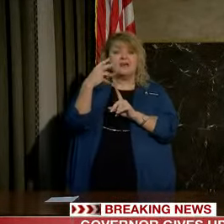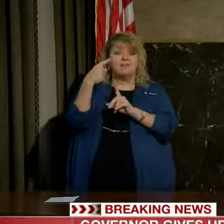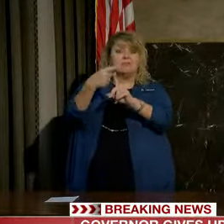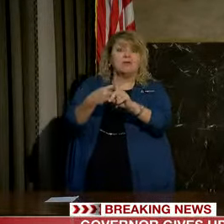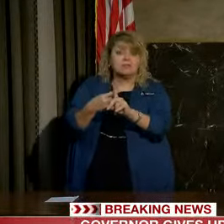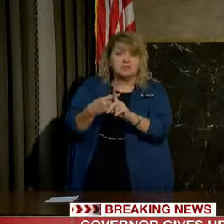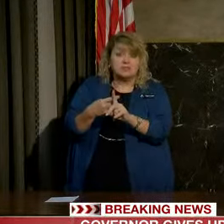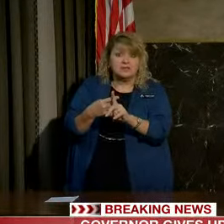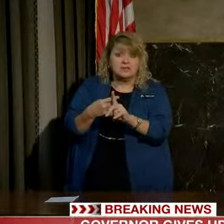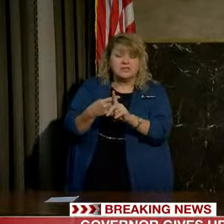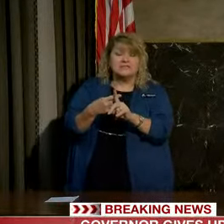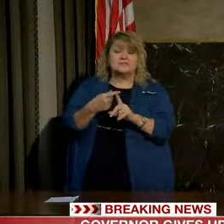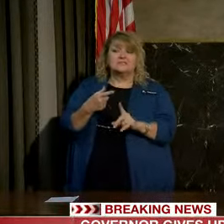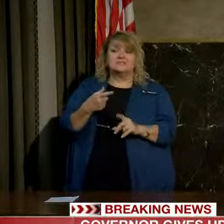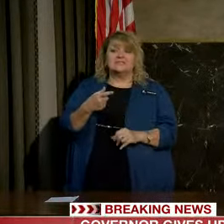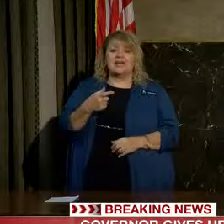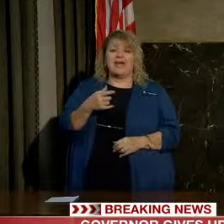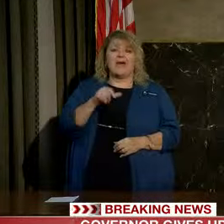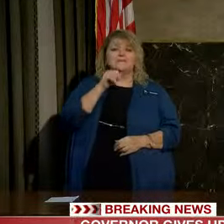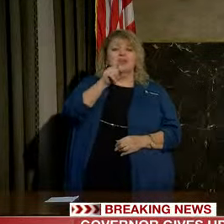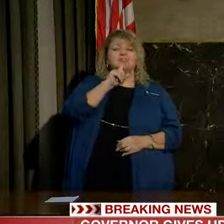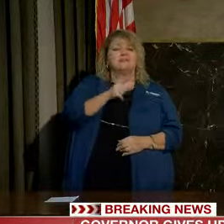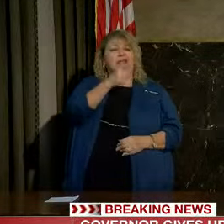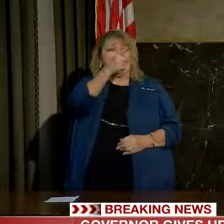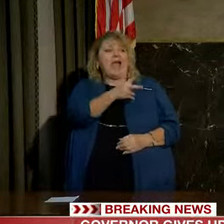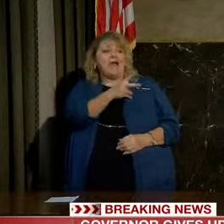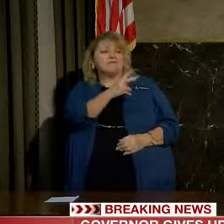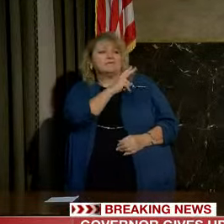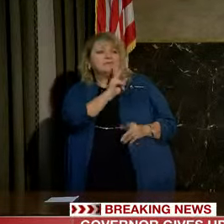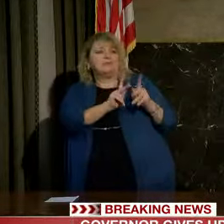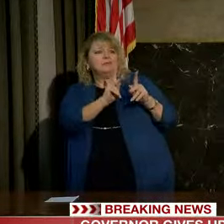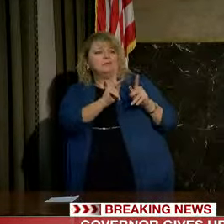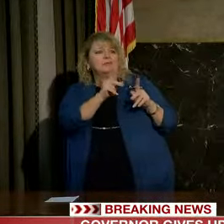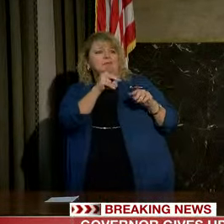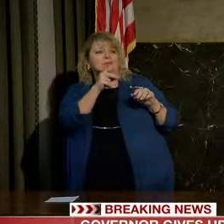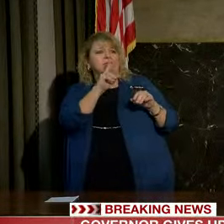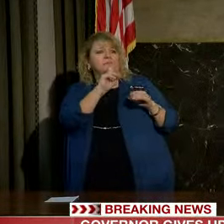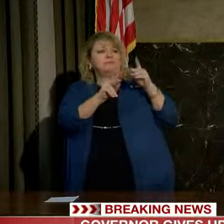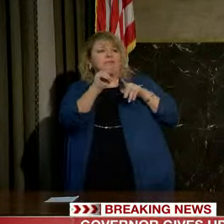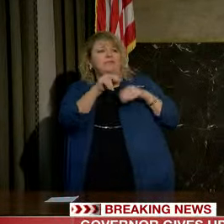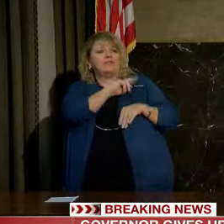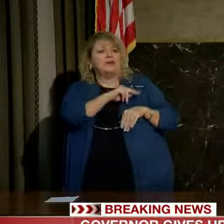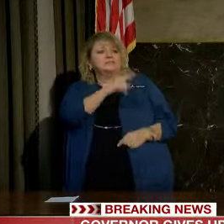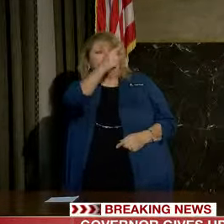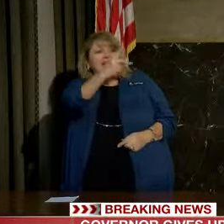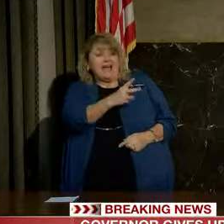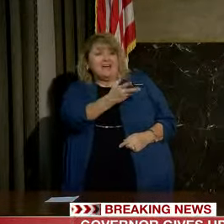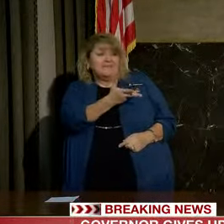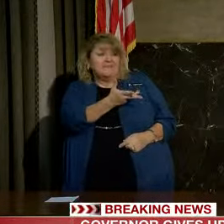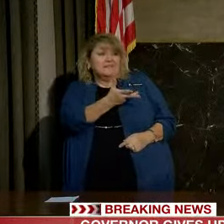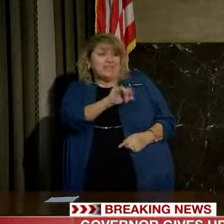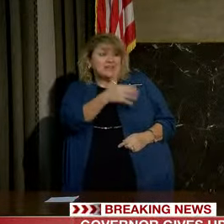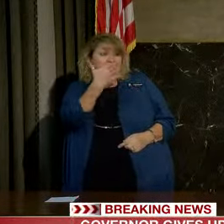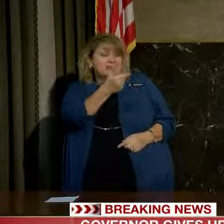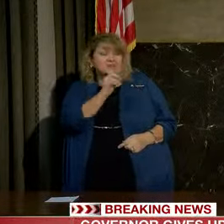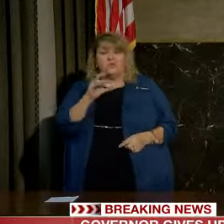I'm hard-pressed to say there's one specific measure that carries all the weight. It really is a totality, but at the end of the